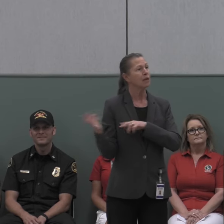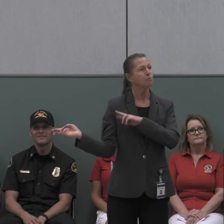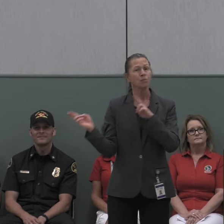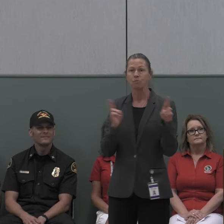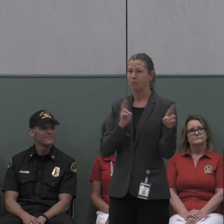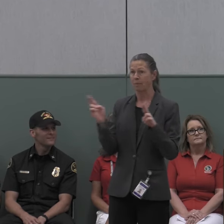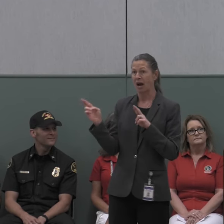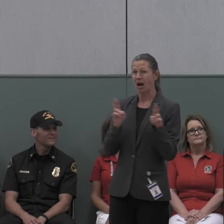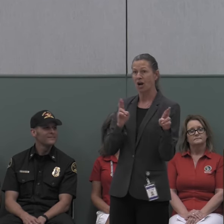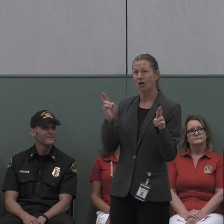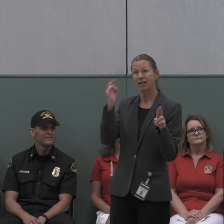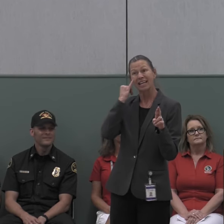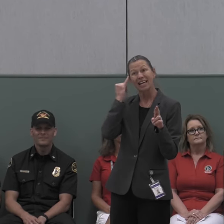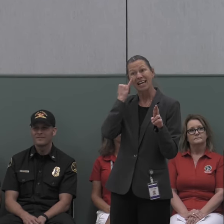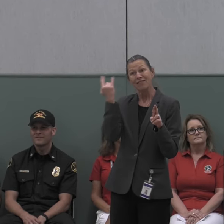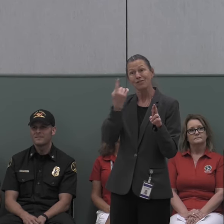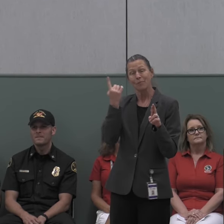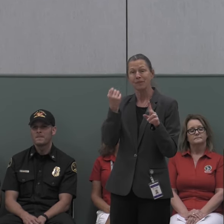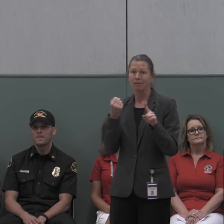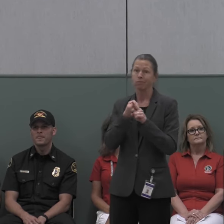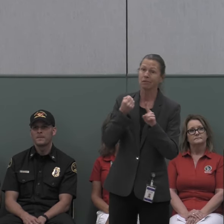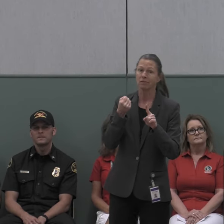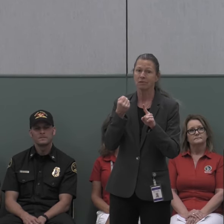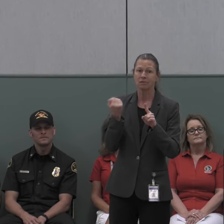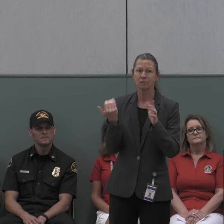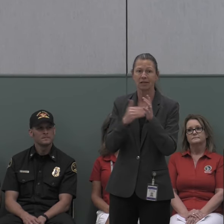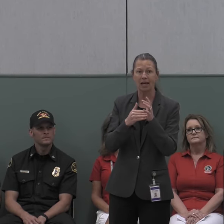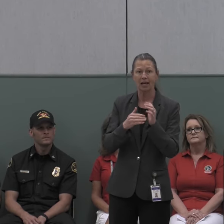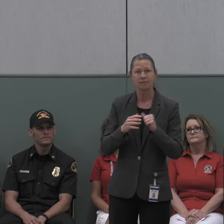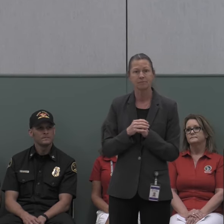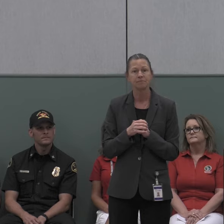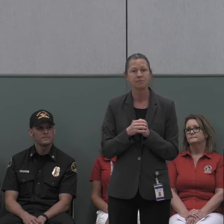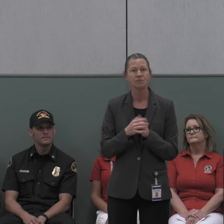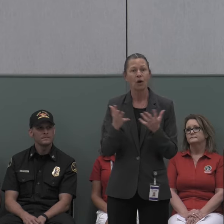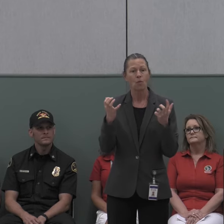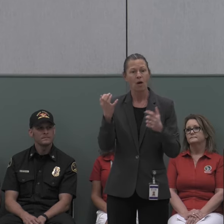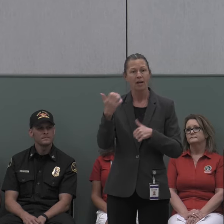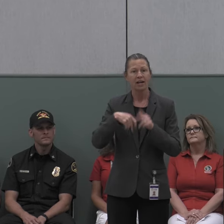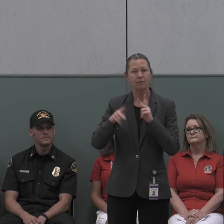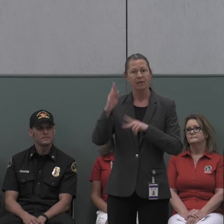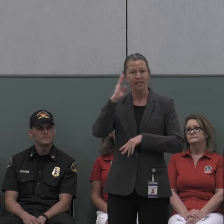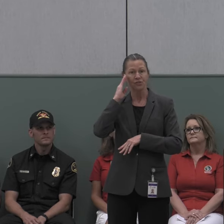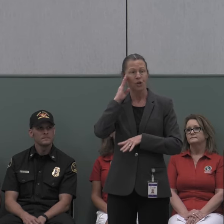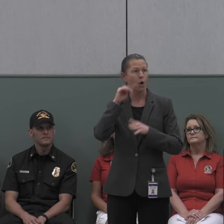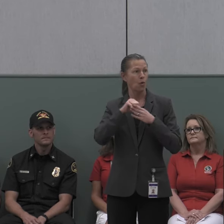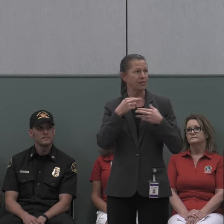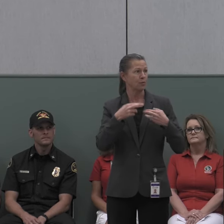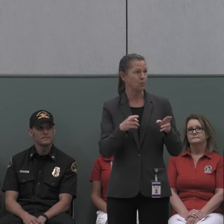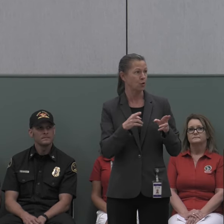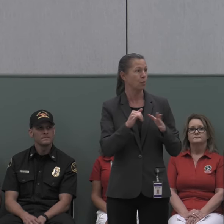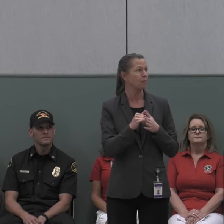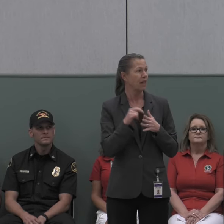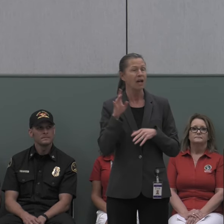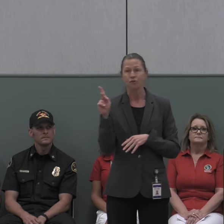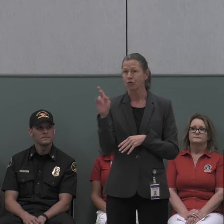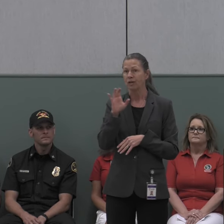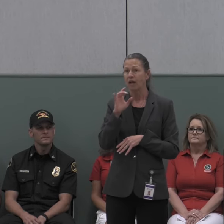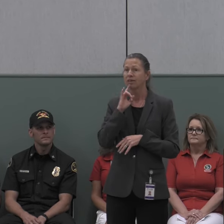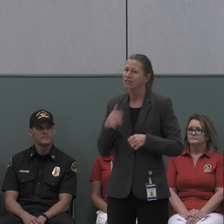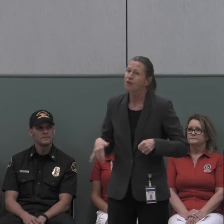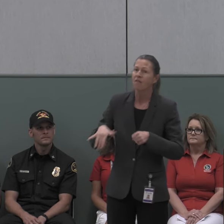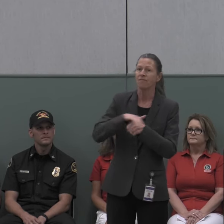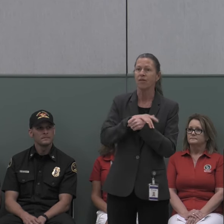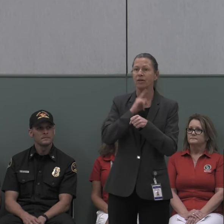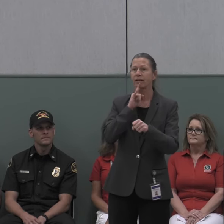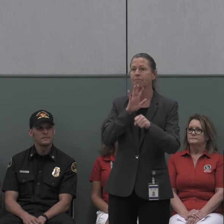recovery changes it back into something else. And I just want everybody in this room to know that Kern County is fully, completely committed to seeing us